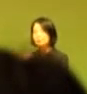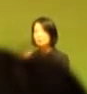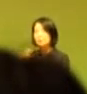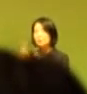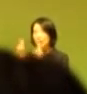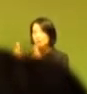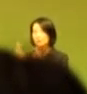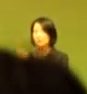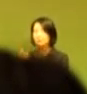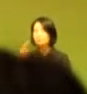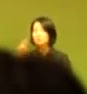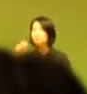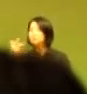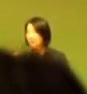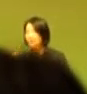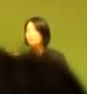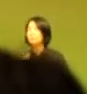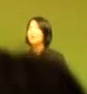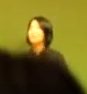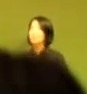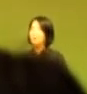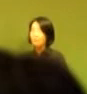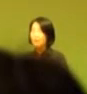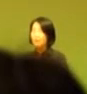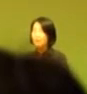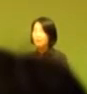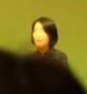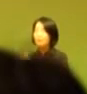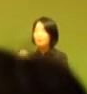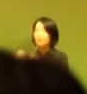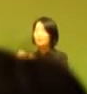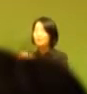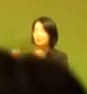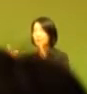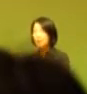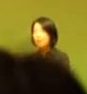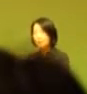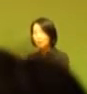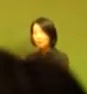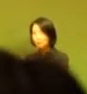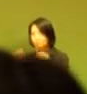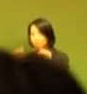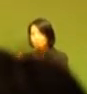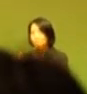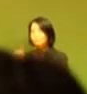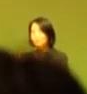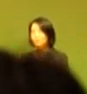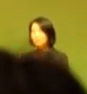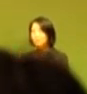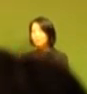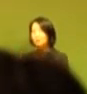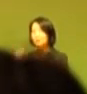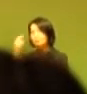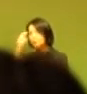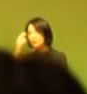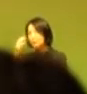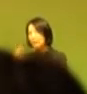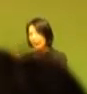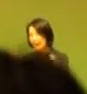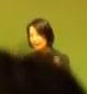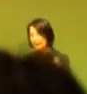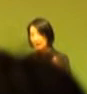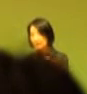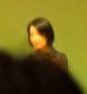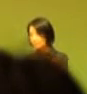private contractors. And that did limit the scope of our research a bit. Not every nuclear-armed country uses the